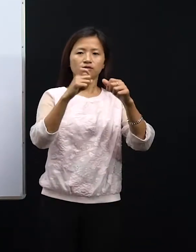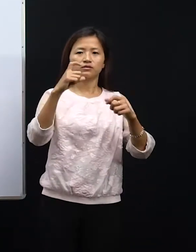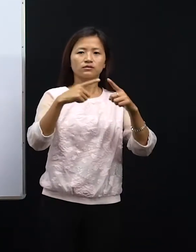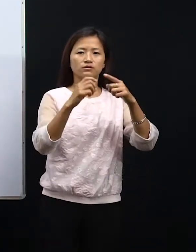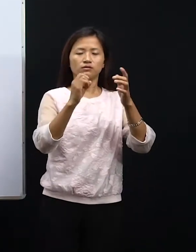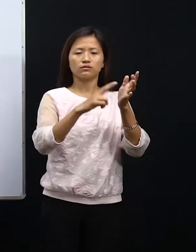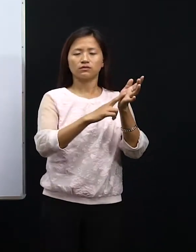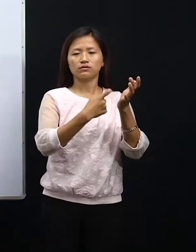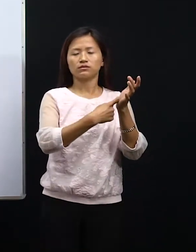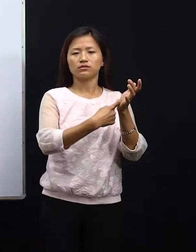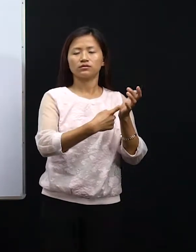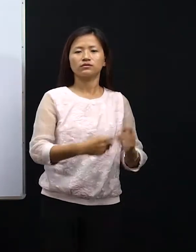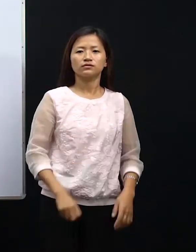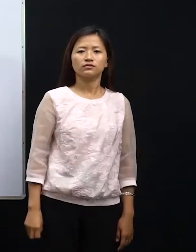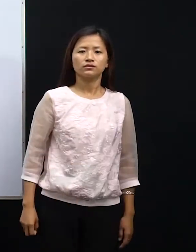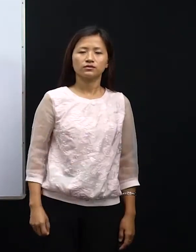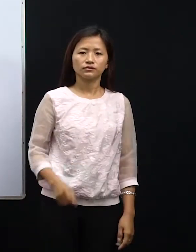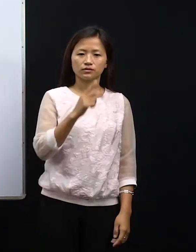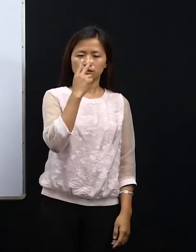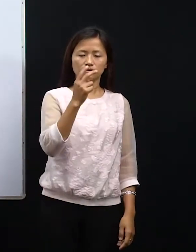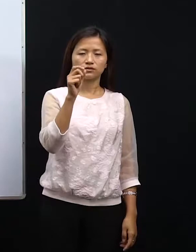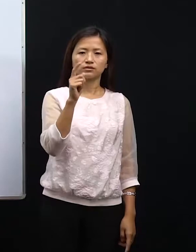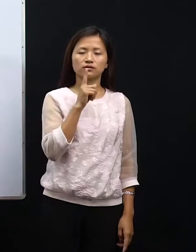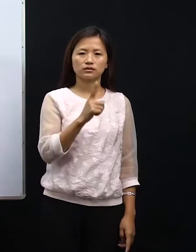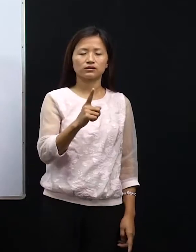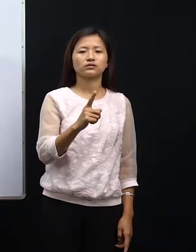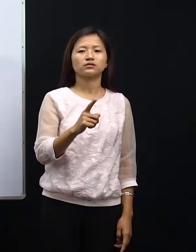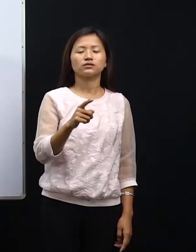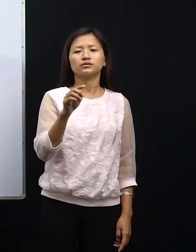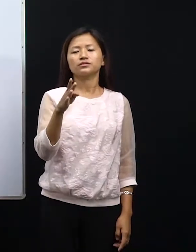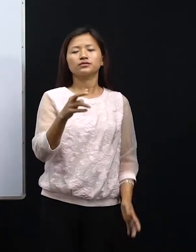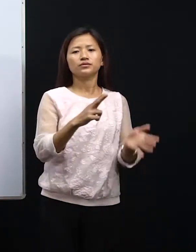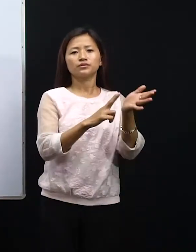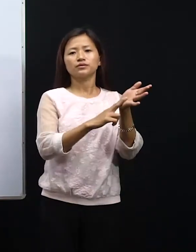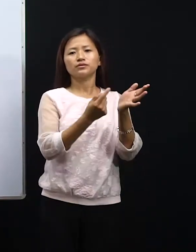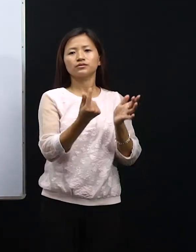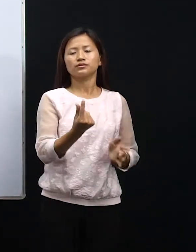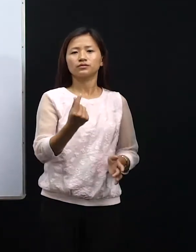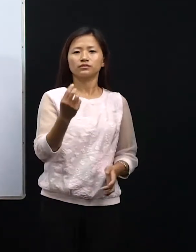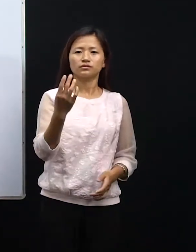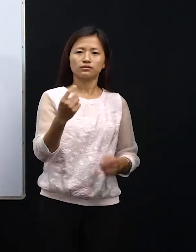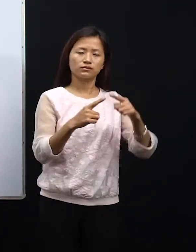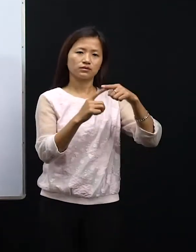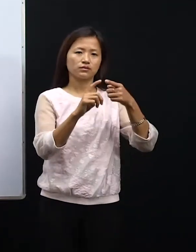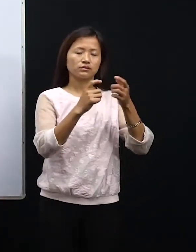if you see such terms with no numerical term, that means there is a 1